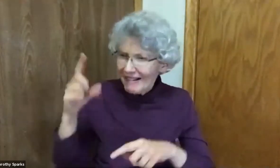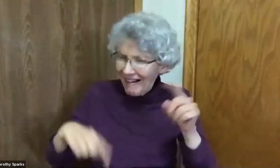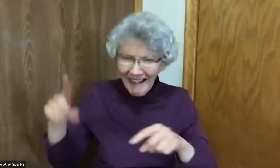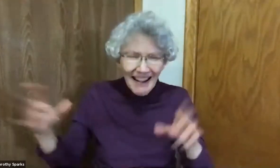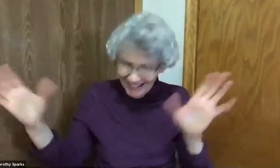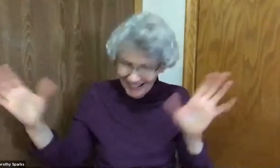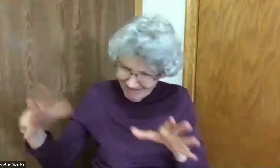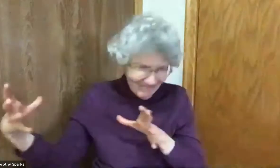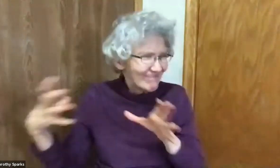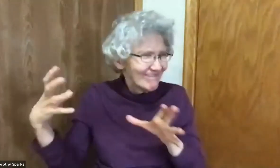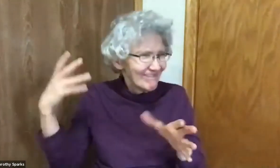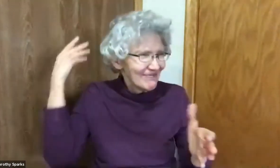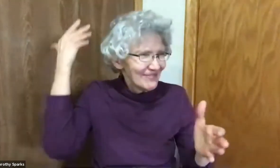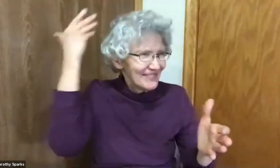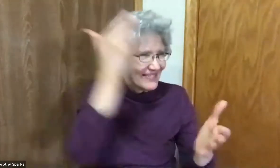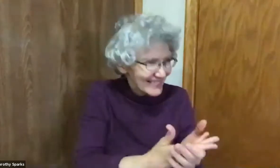before.